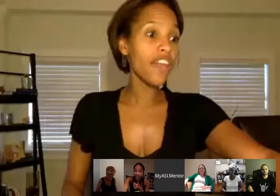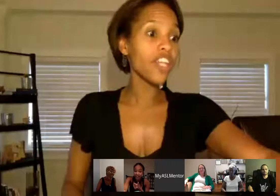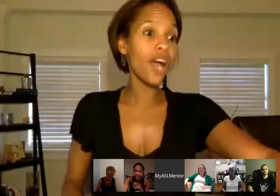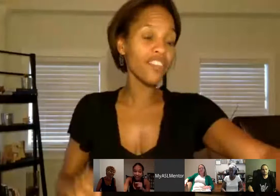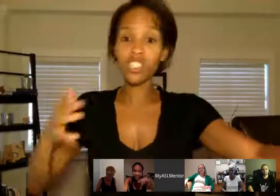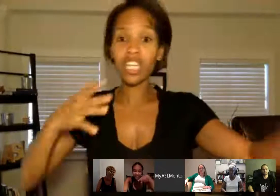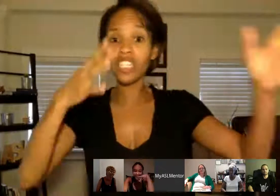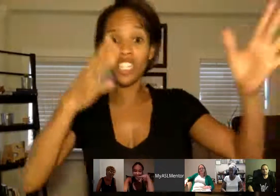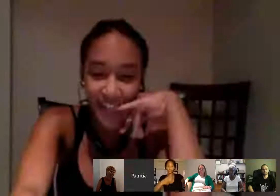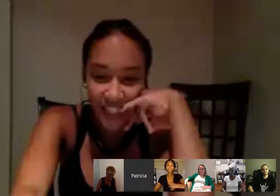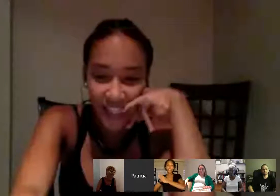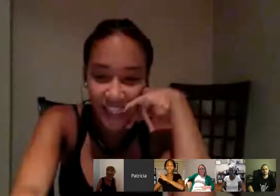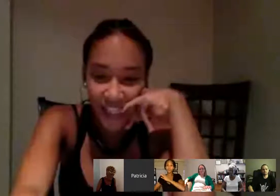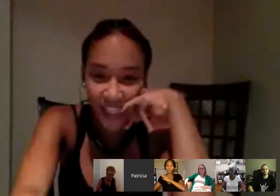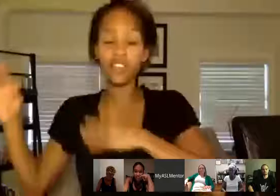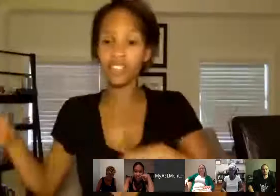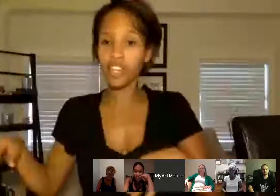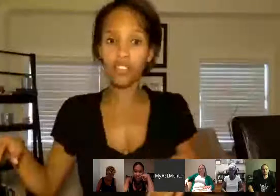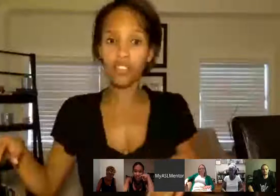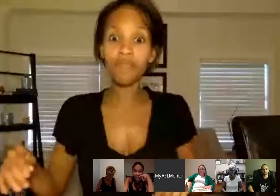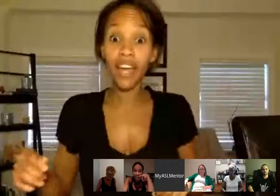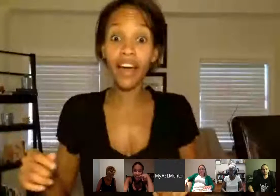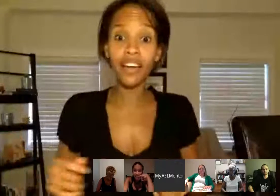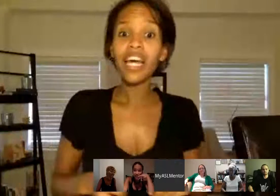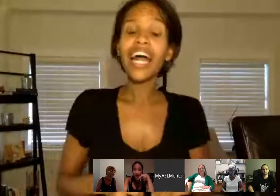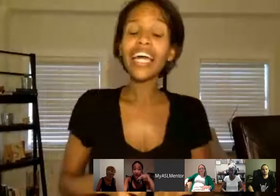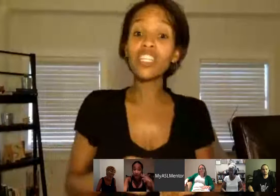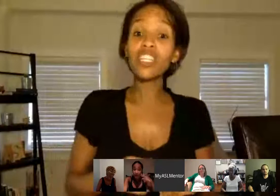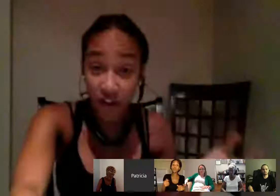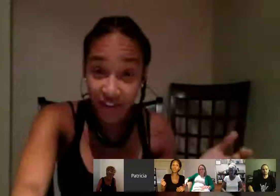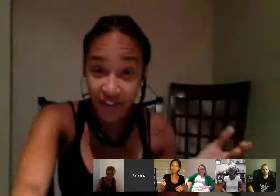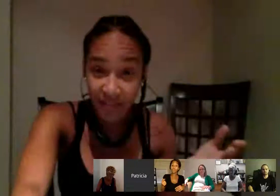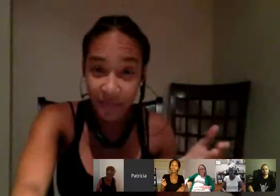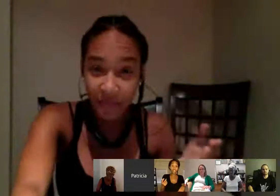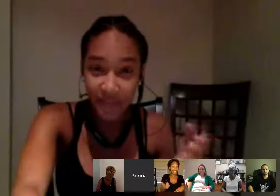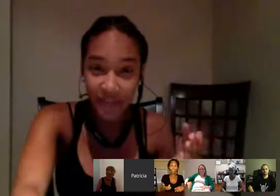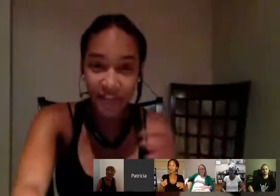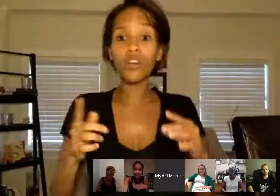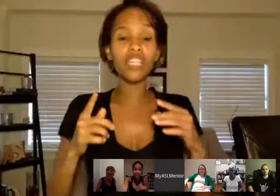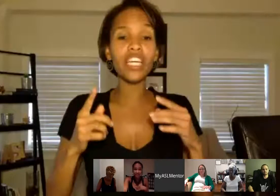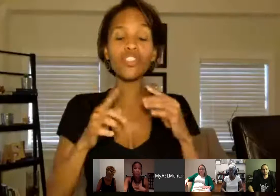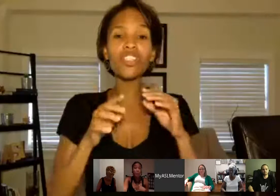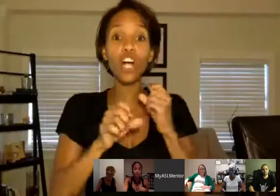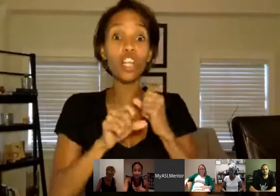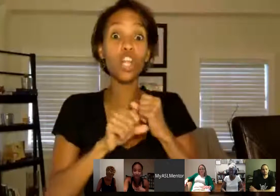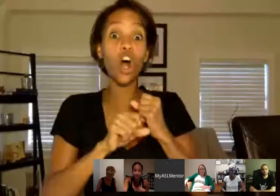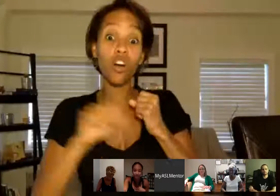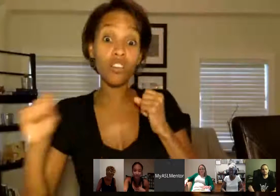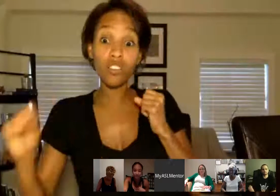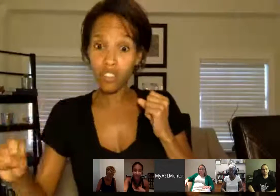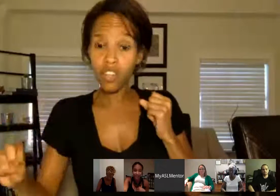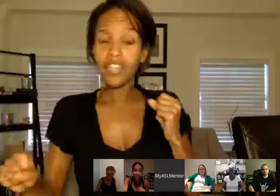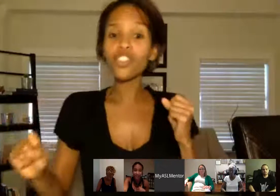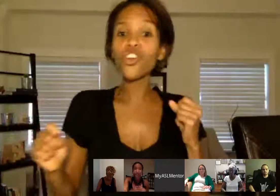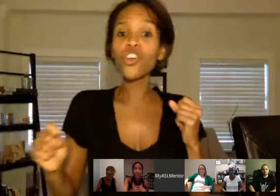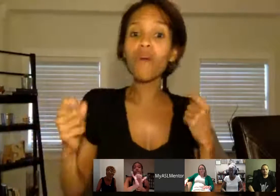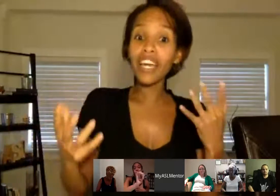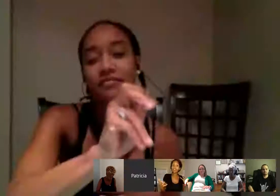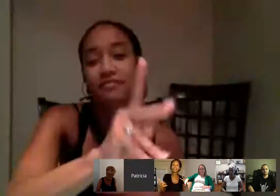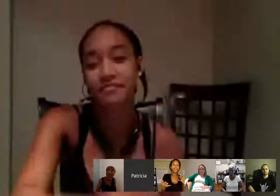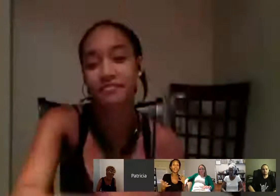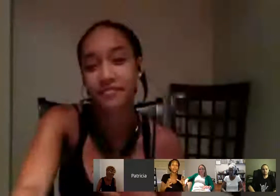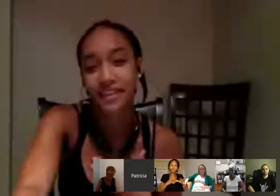then you have to move into the transparency section. Yeah. That works? Yeah, it works. It's just long. And